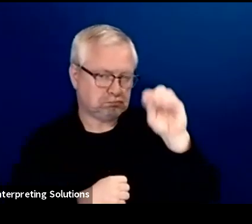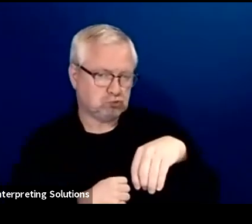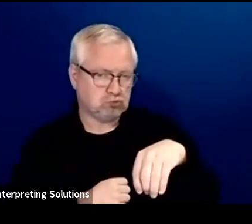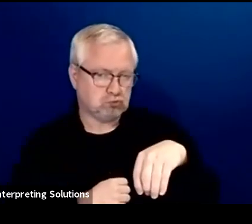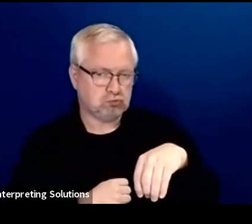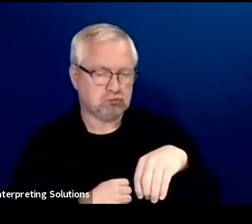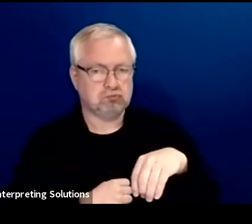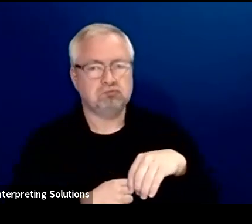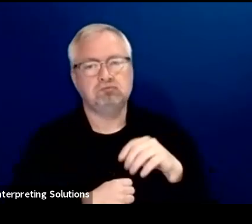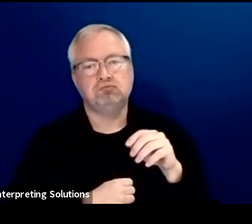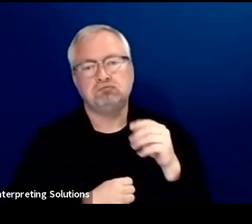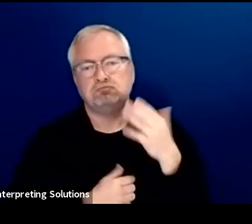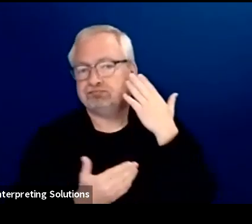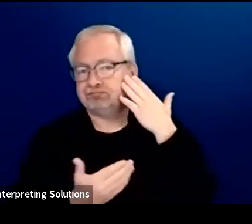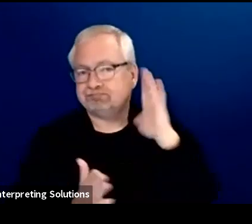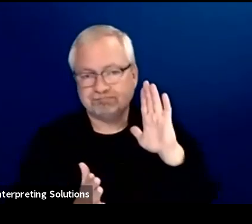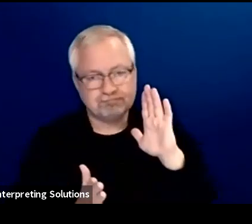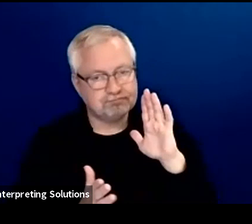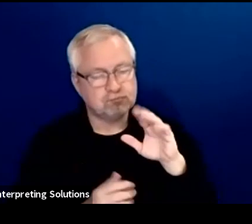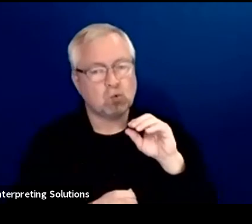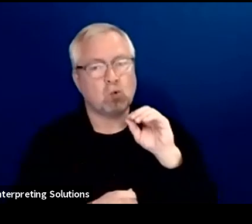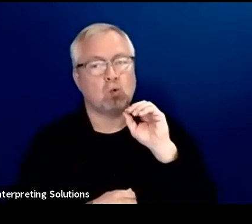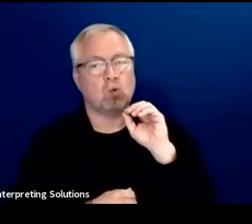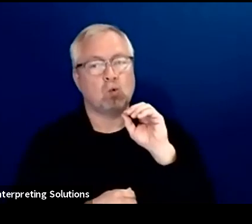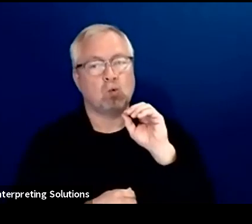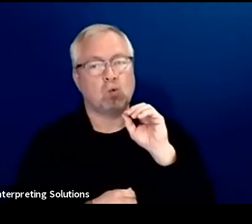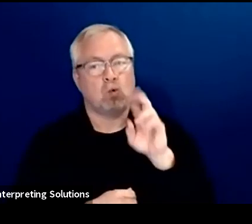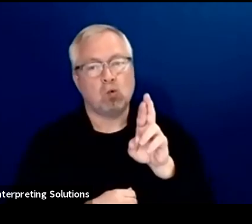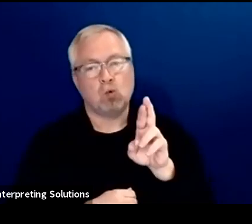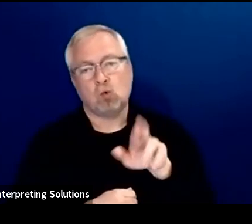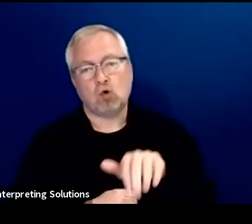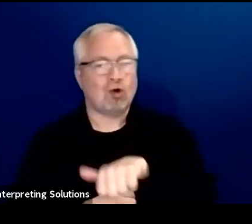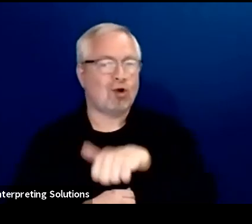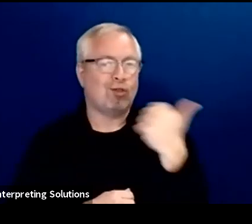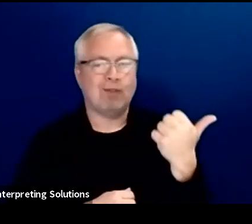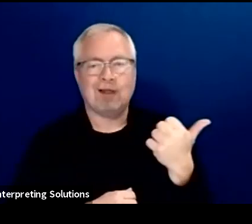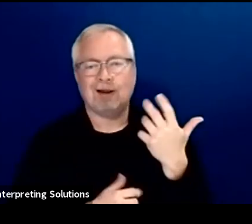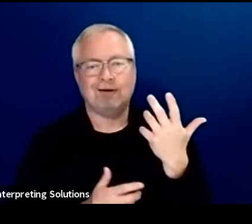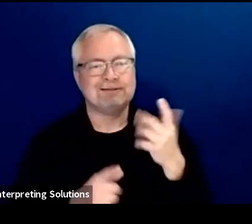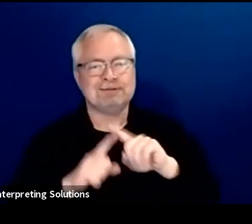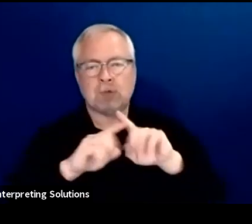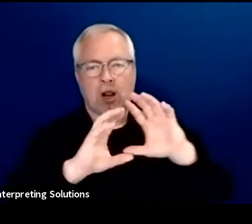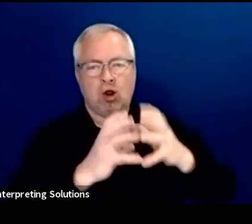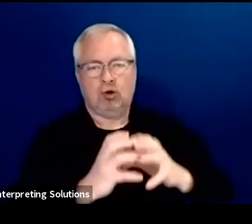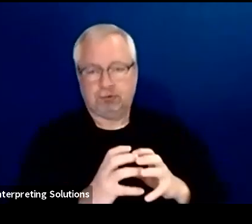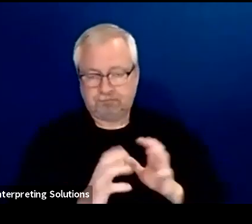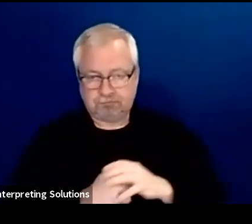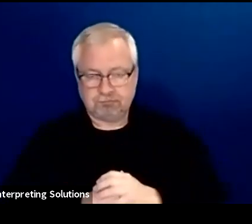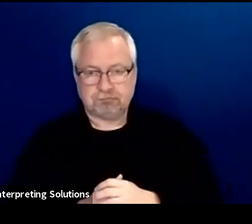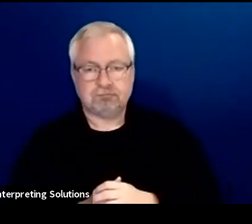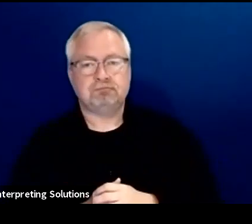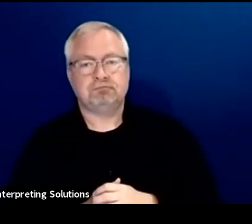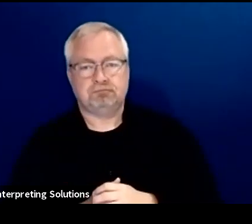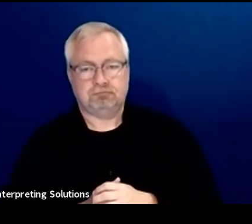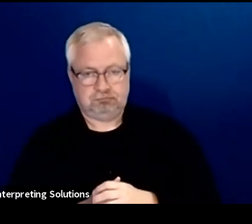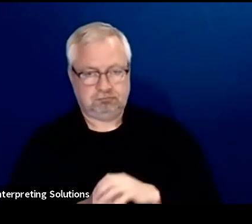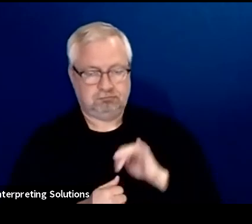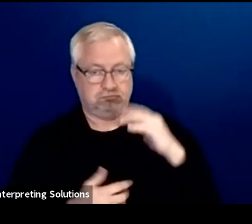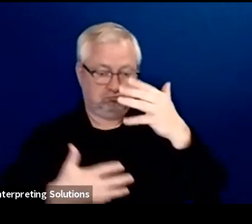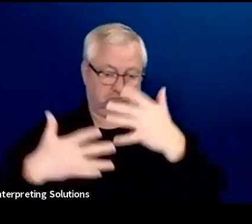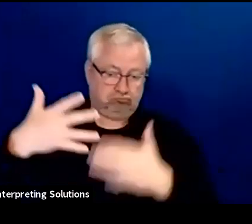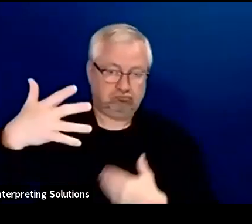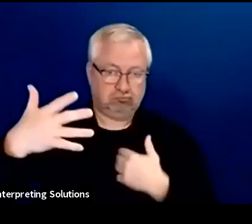or some other categorization of race other than the major categories. 6% of the total